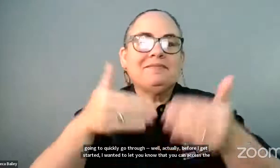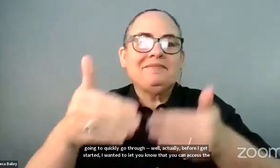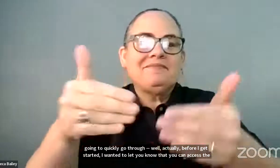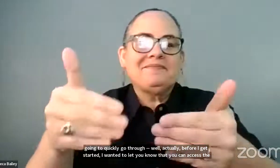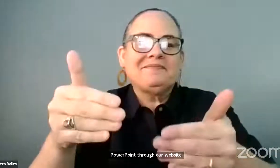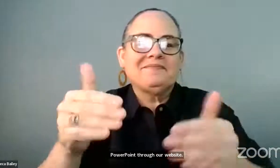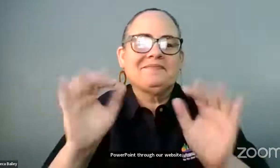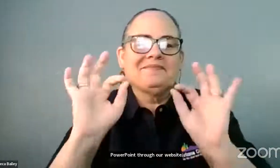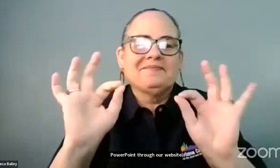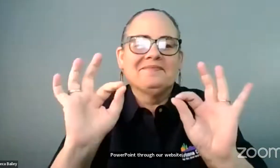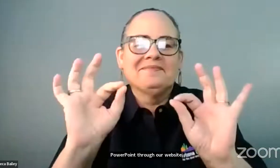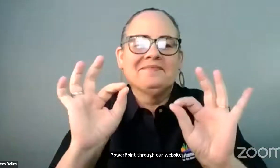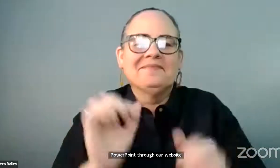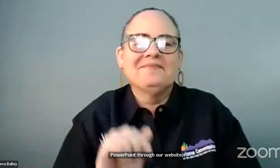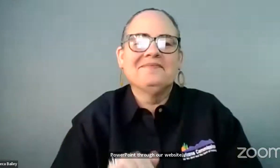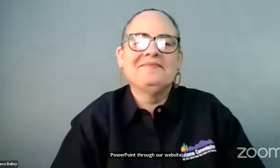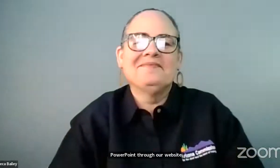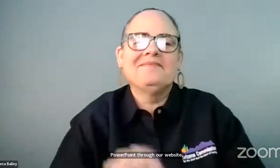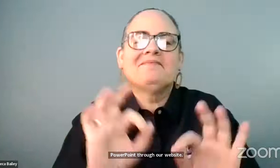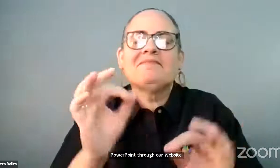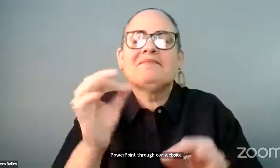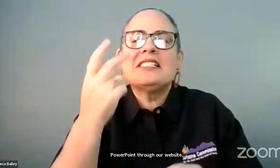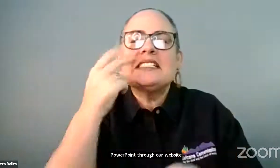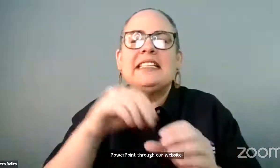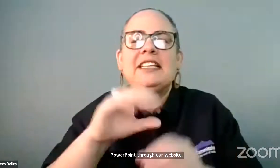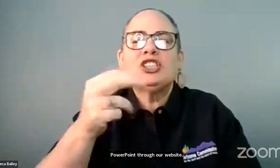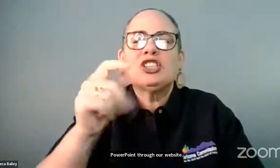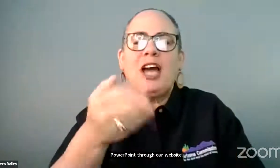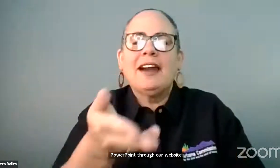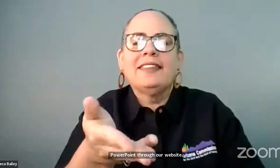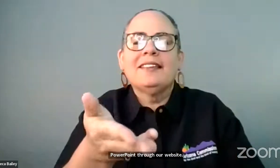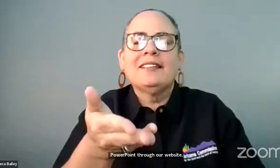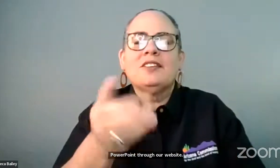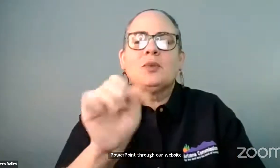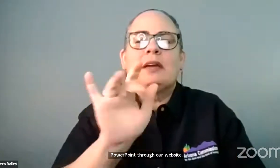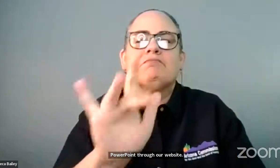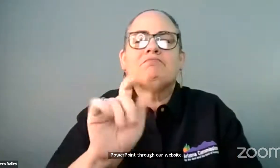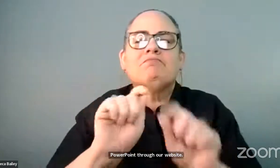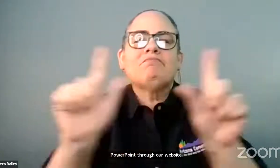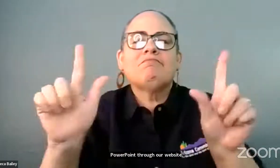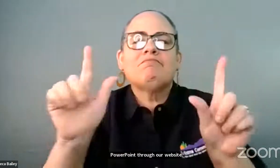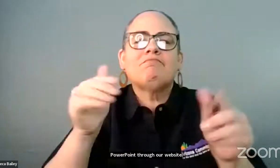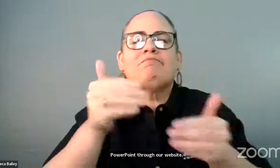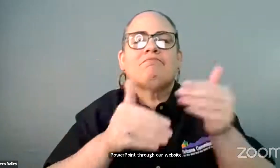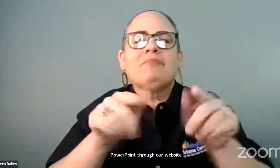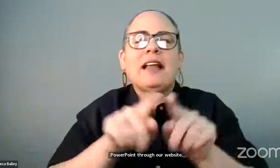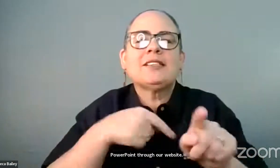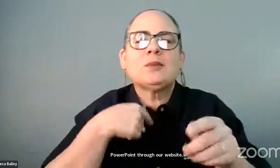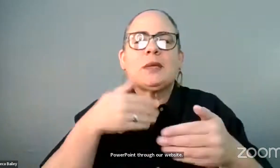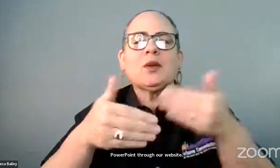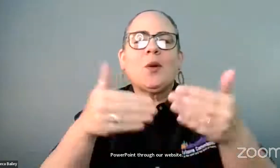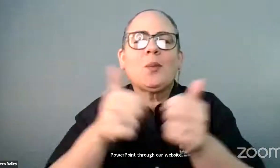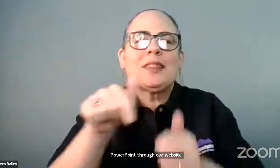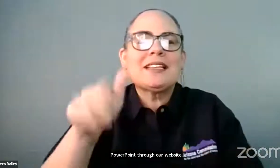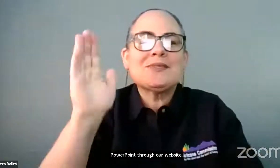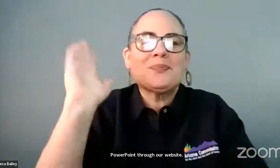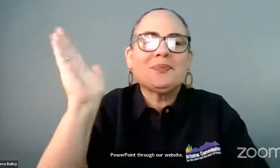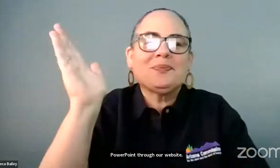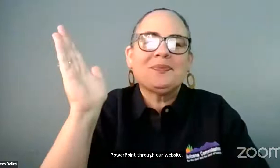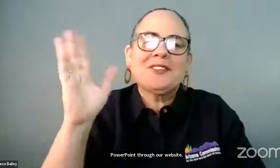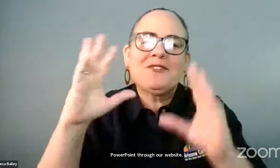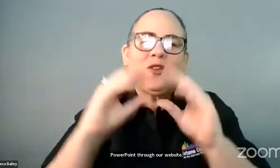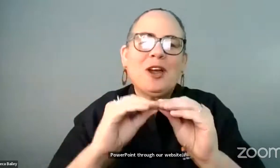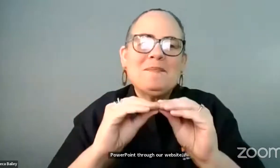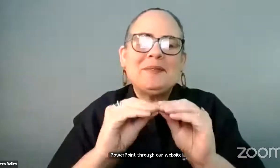to follow along with the PowerPoint as we present. Muy bien, bienvenidos a todos.